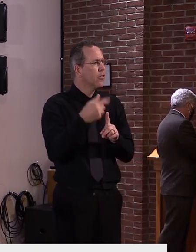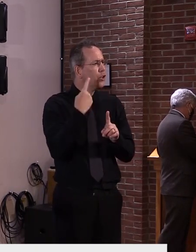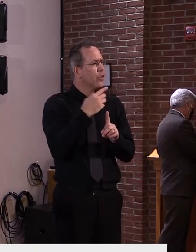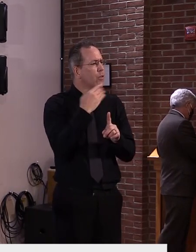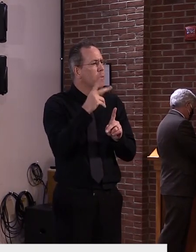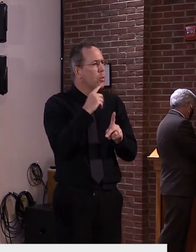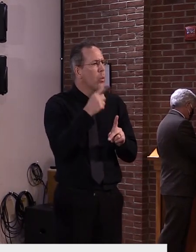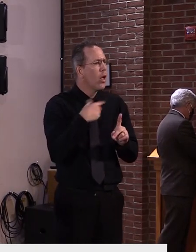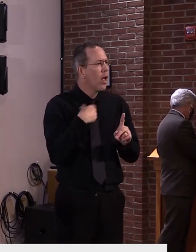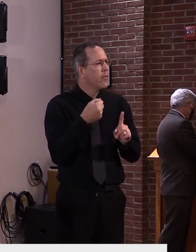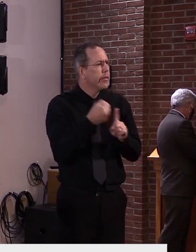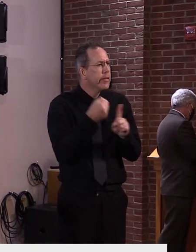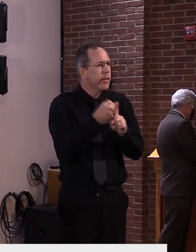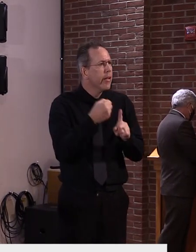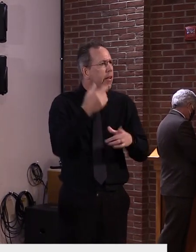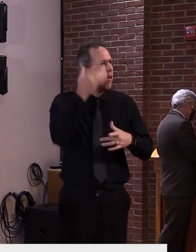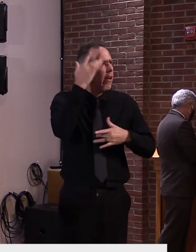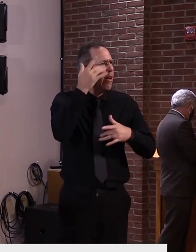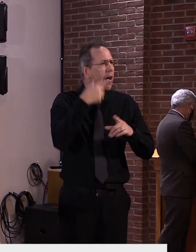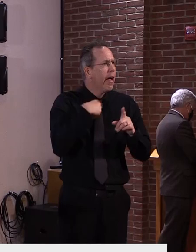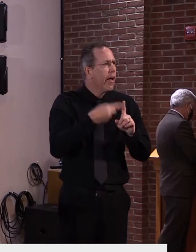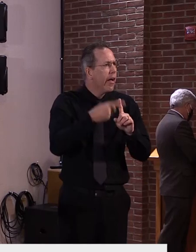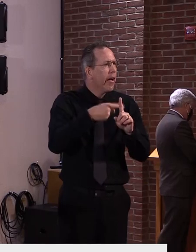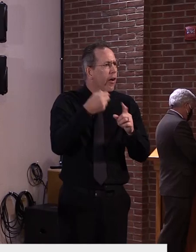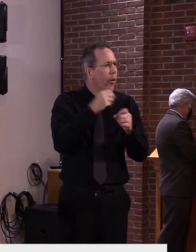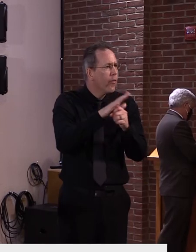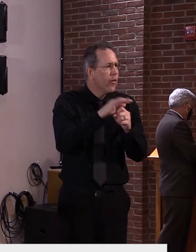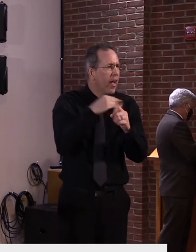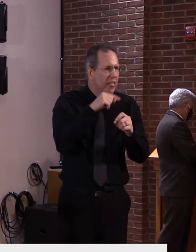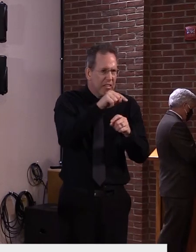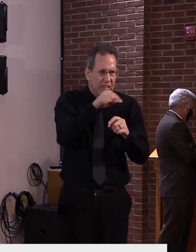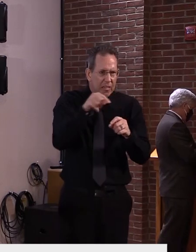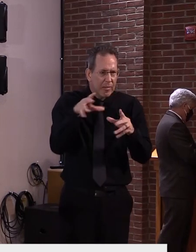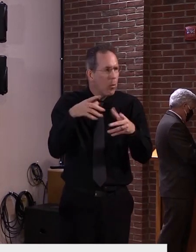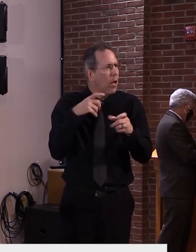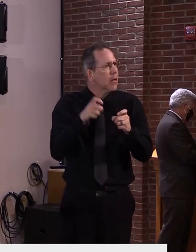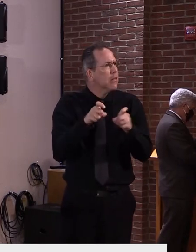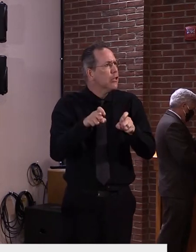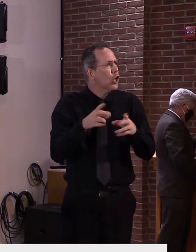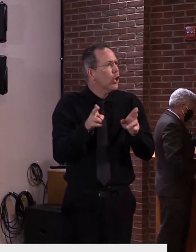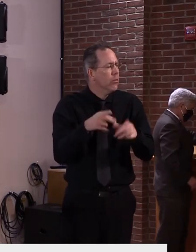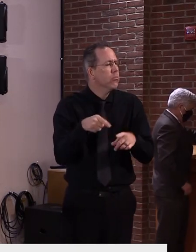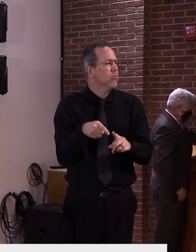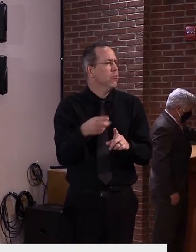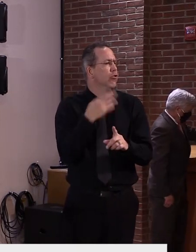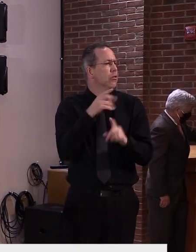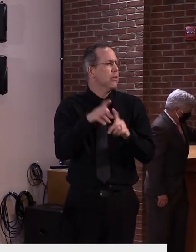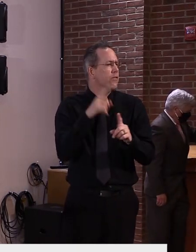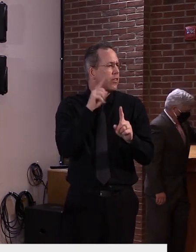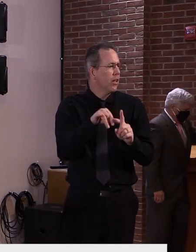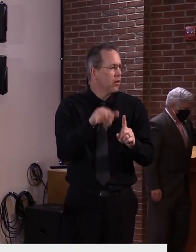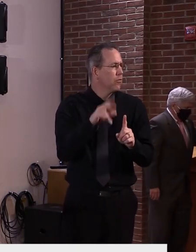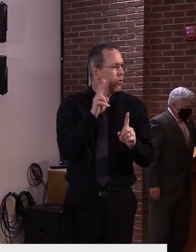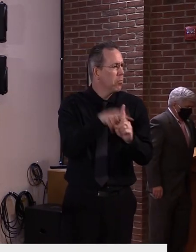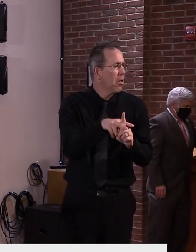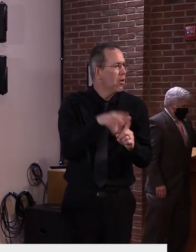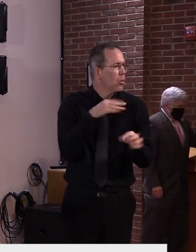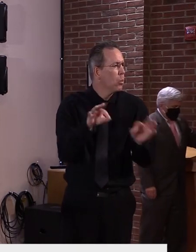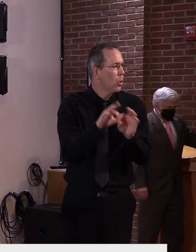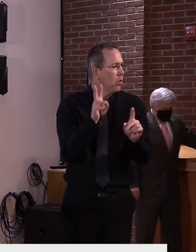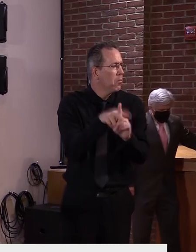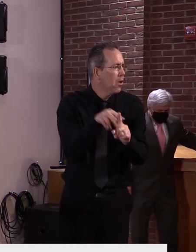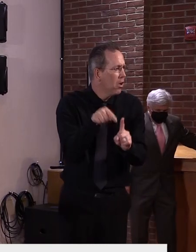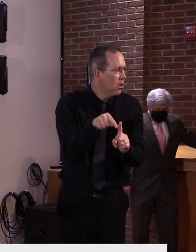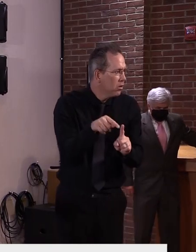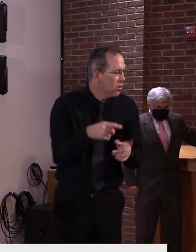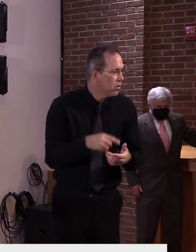that needs a quick decision made, could be a very, very strong role for it to play. I think there may be less of a